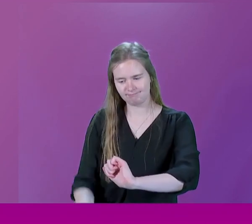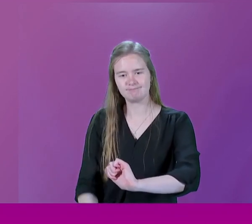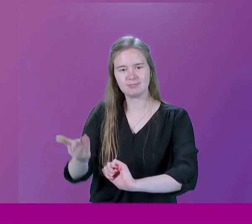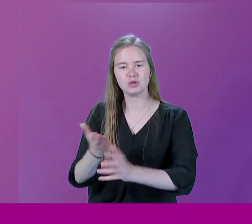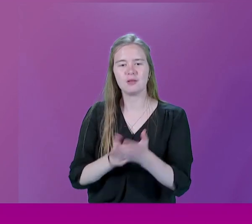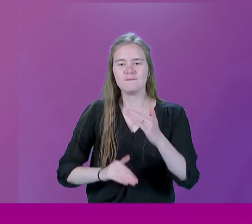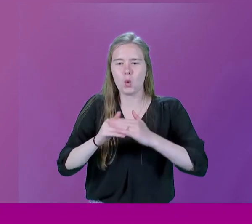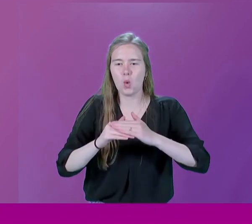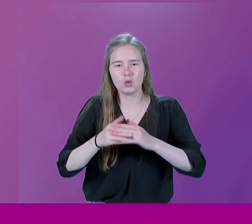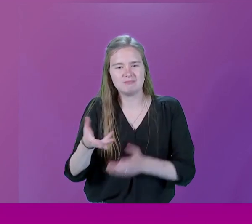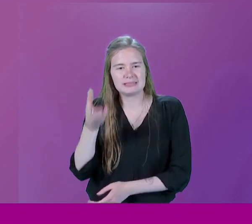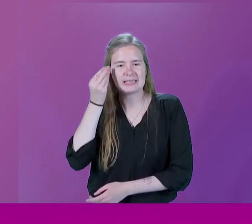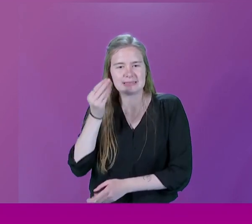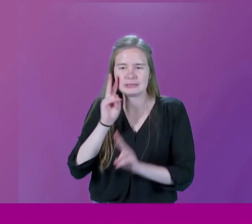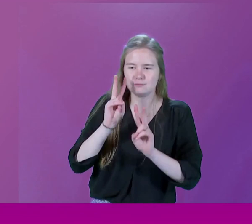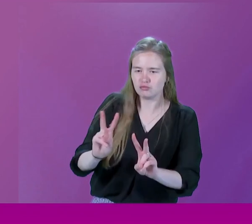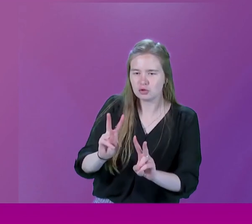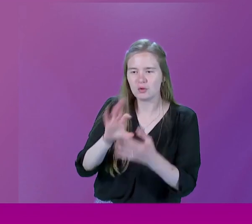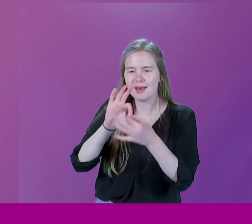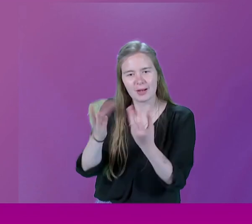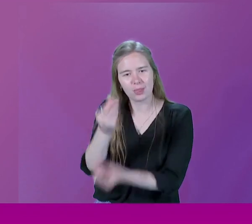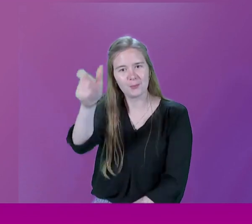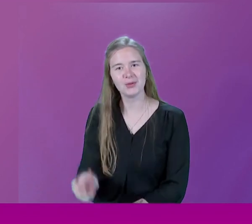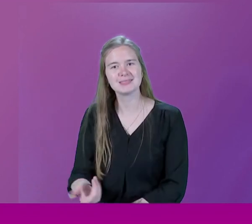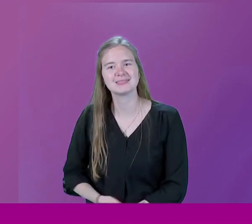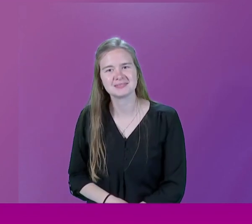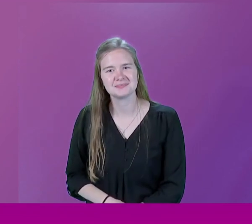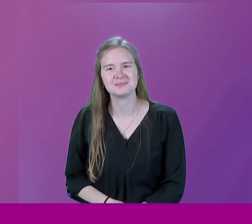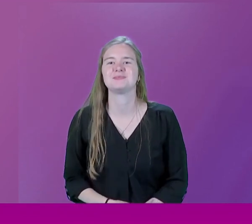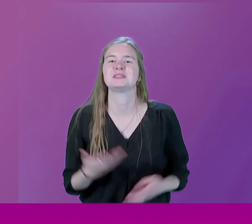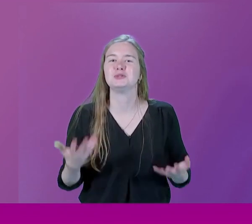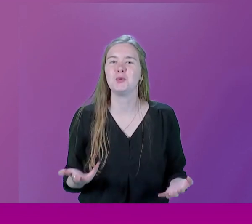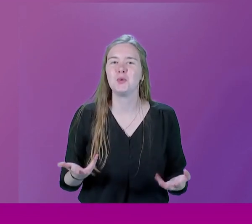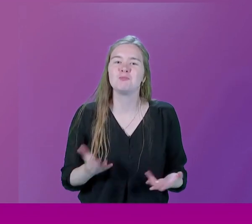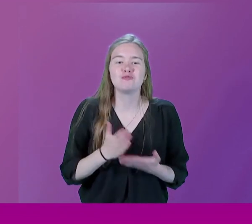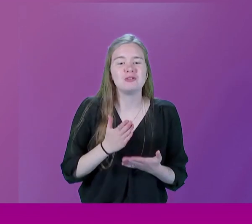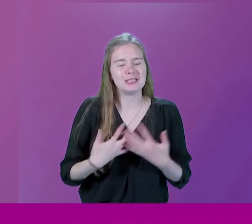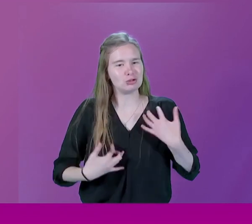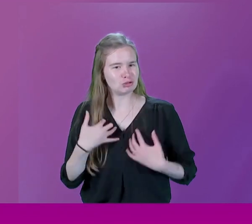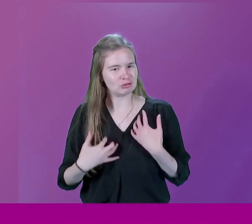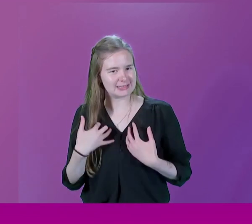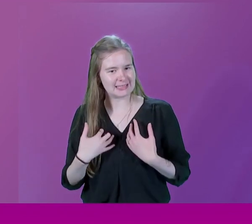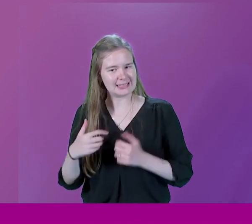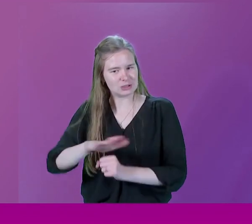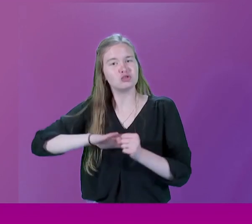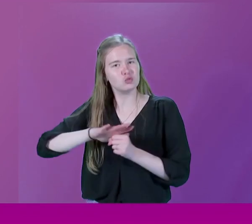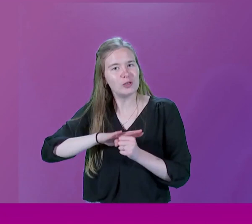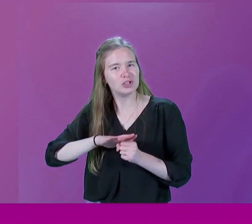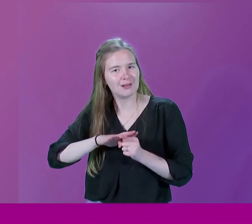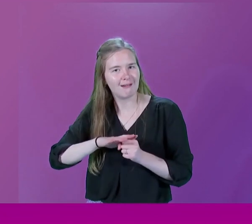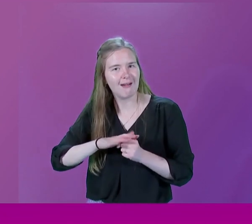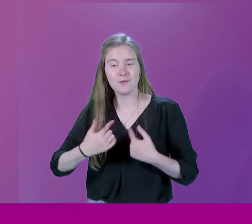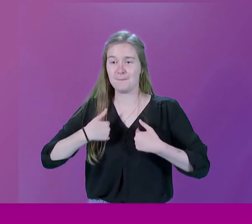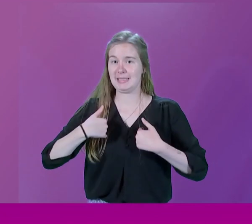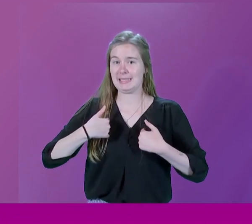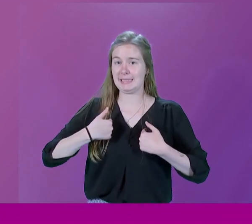the senses possible to connect with that individual. So it's a very interesting circumstance. And